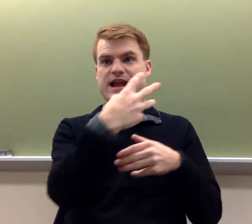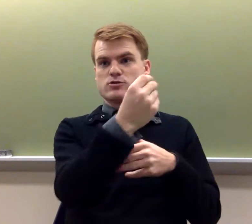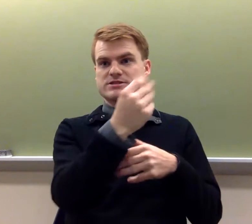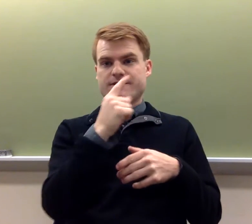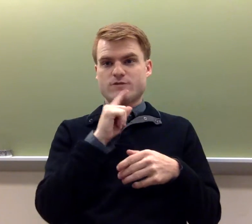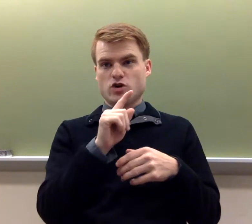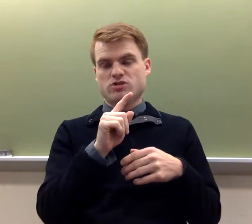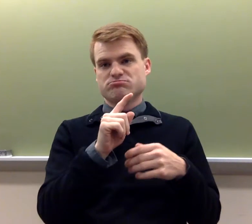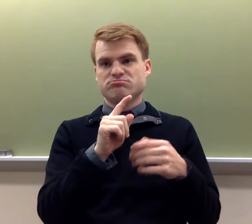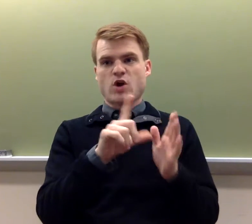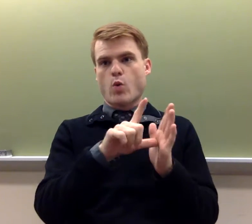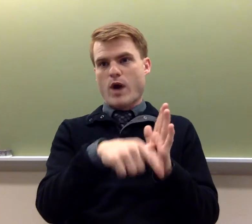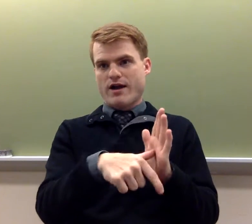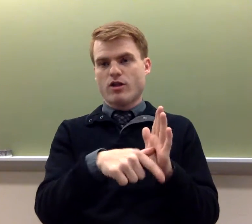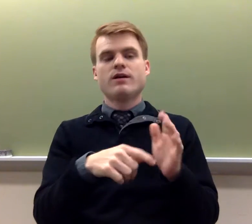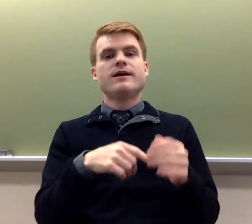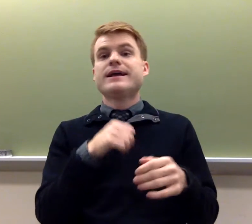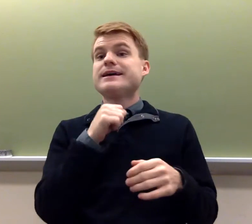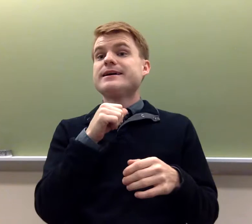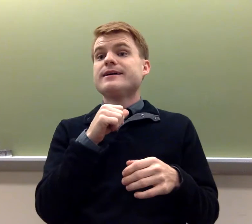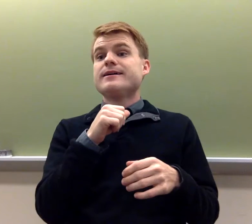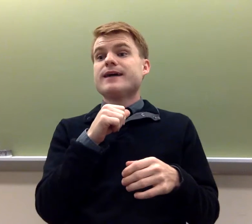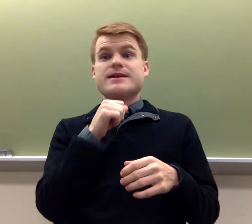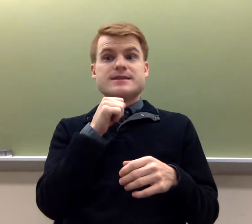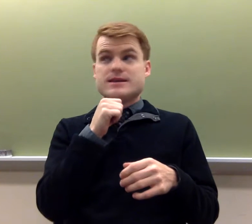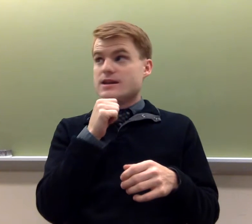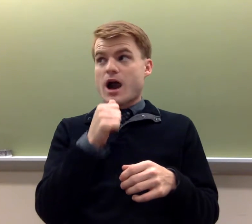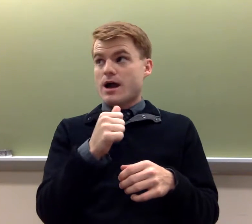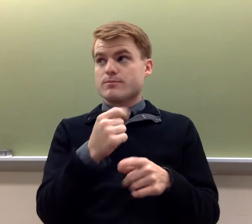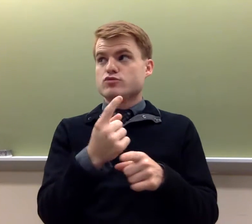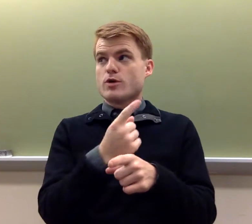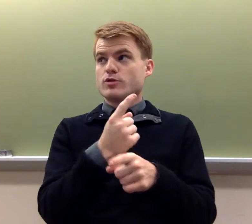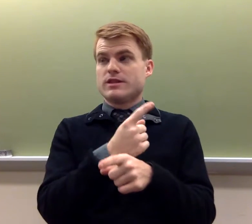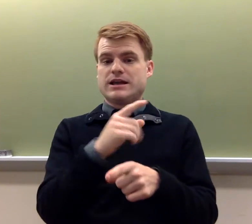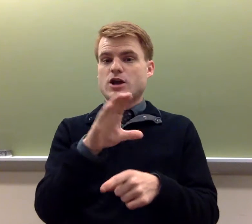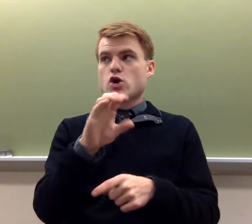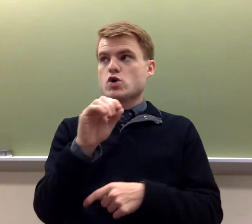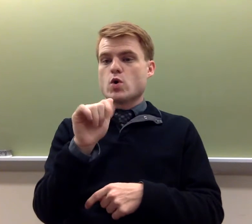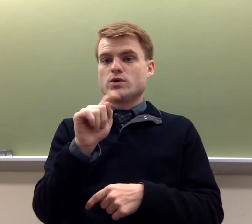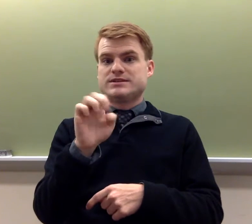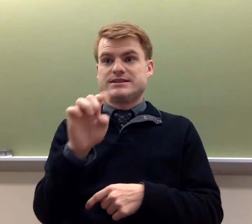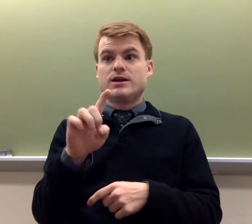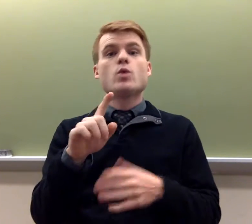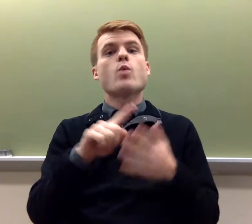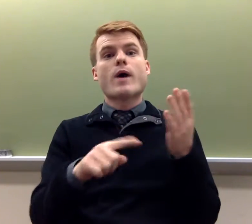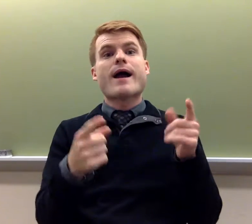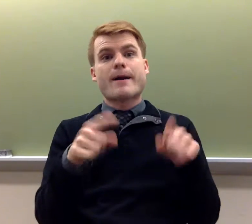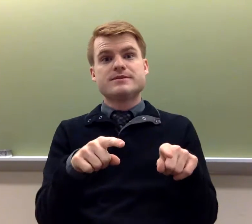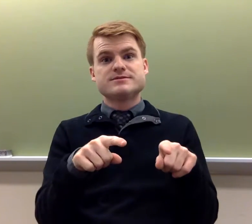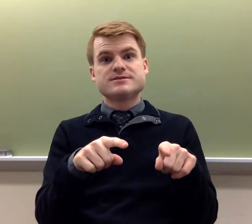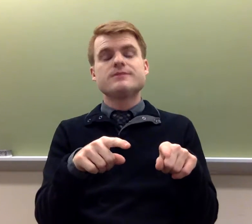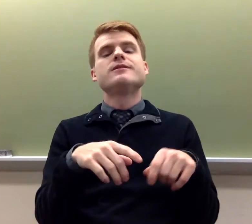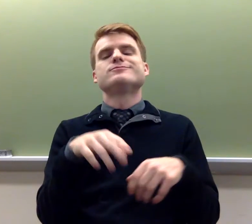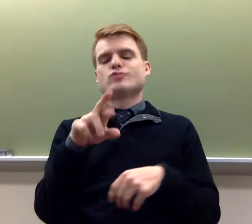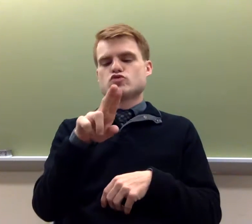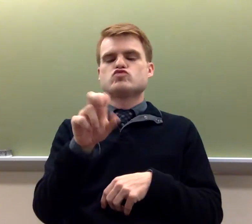hasn't been appropriately coated, it begins to do what? It begins to rust, okay? Rust is the same